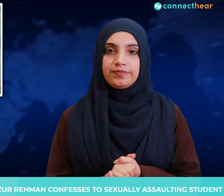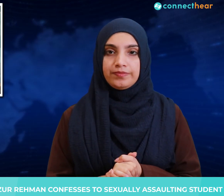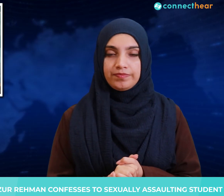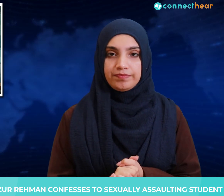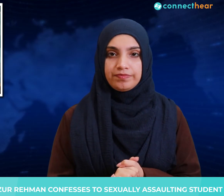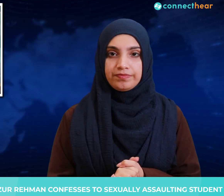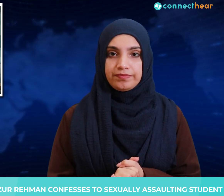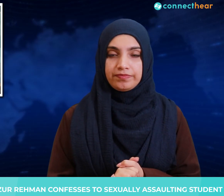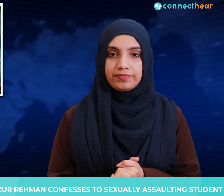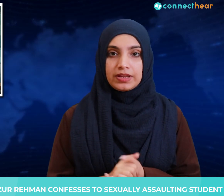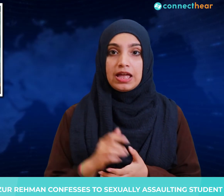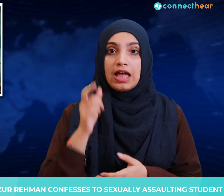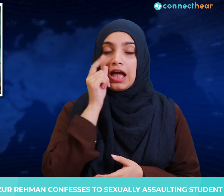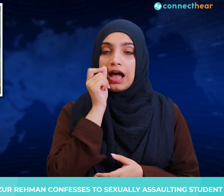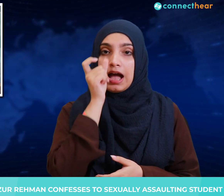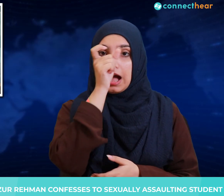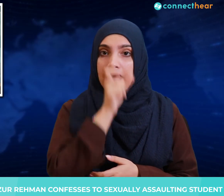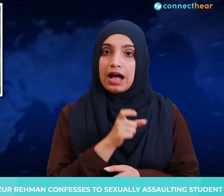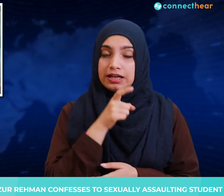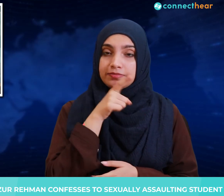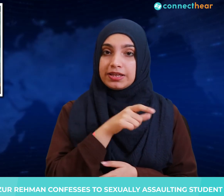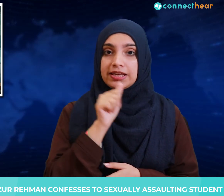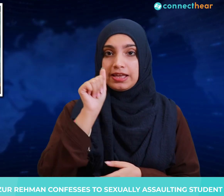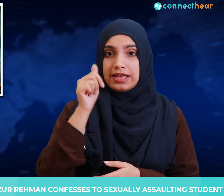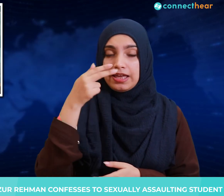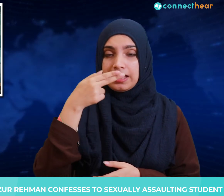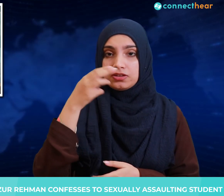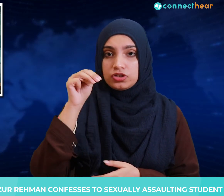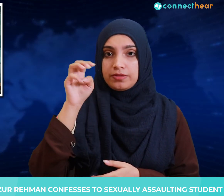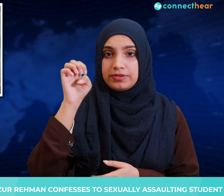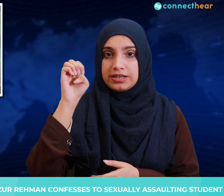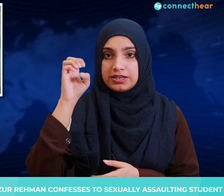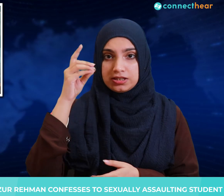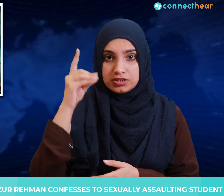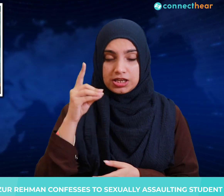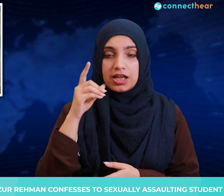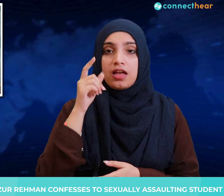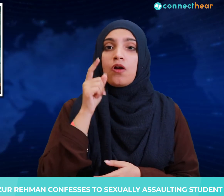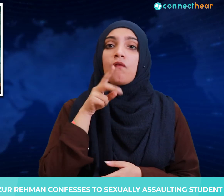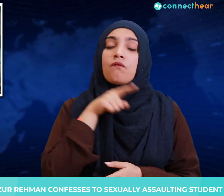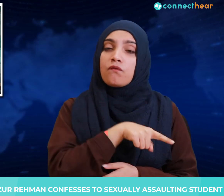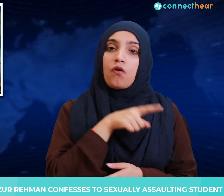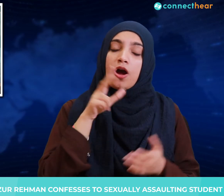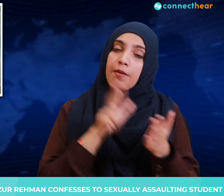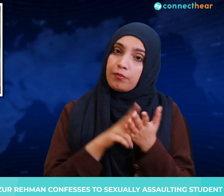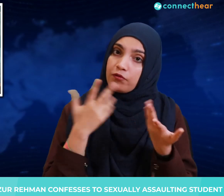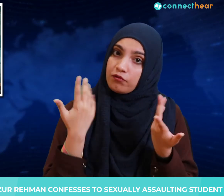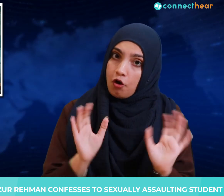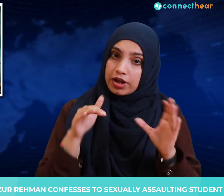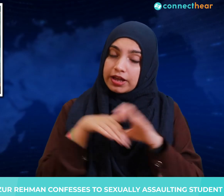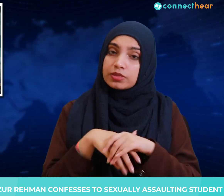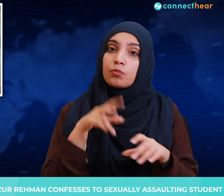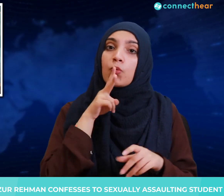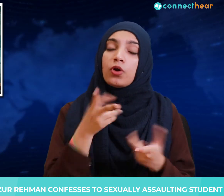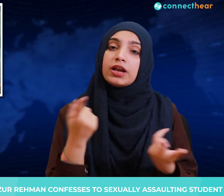Ahmed clarified that Ali and Mir's Dhoop ki Deewar is more of a social tragedy than a love story.